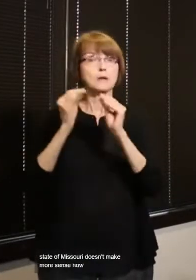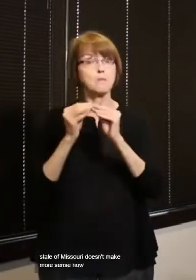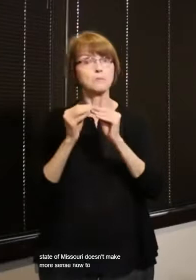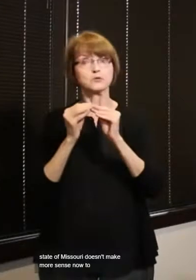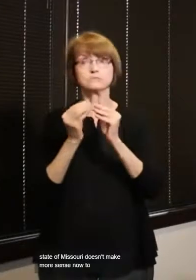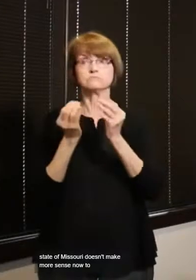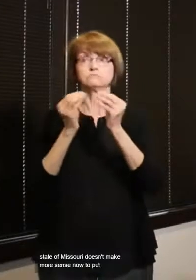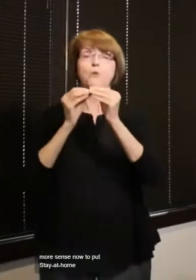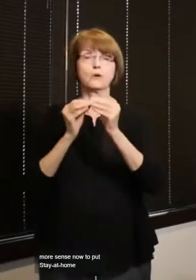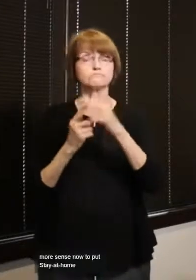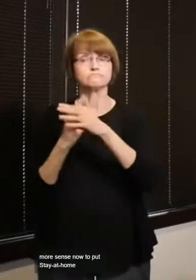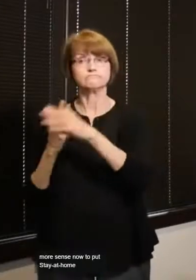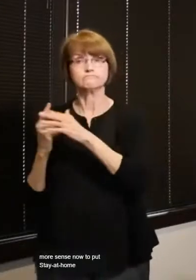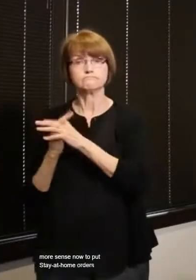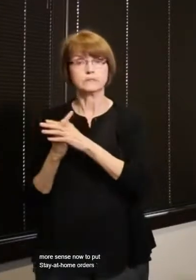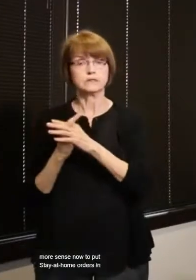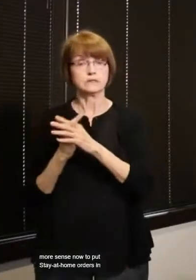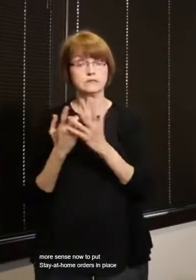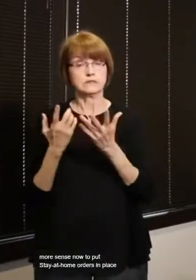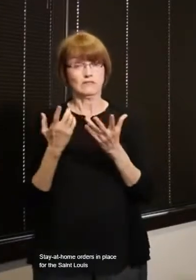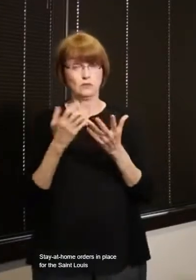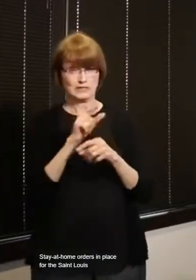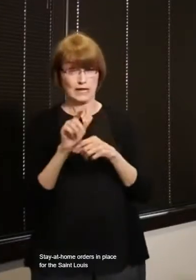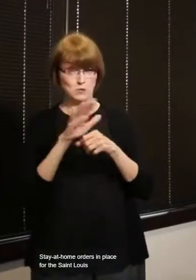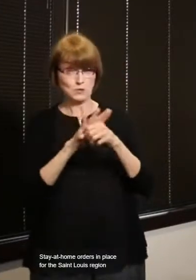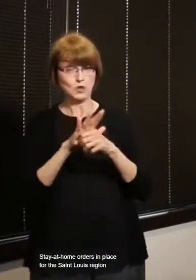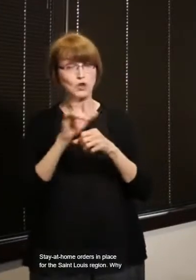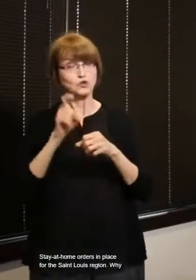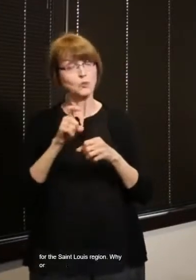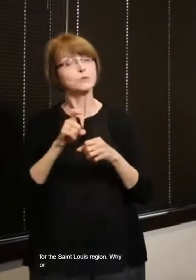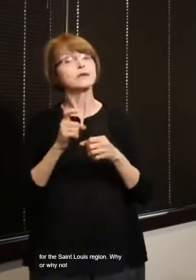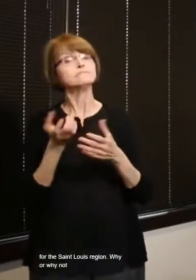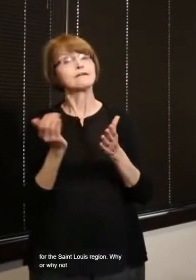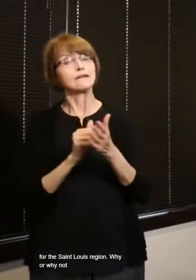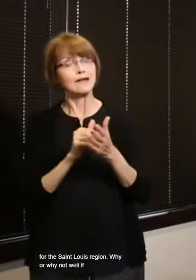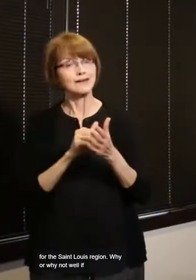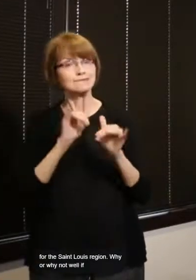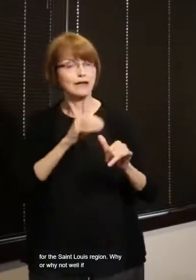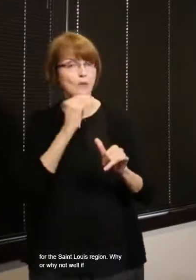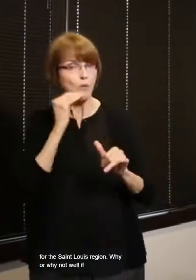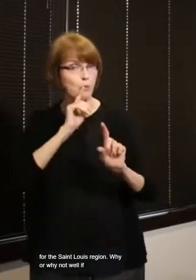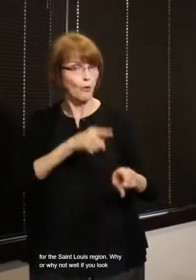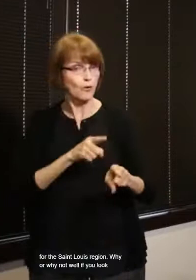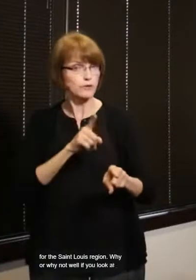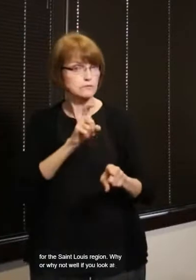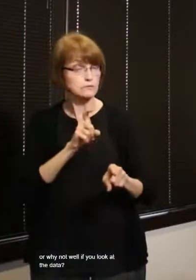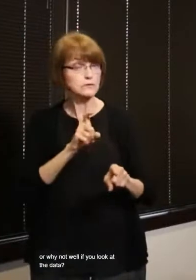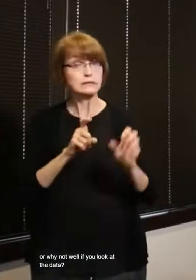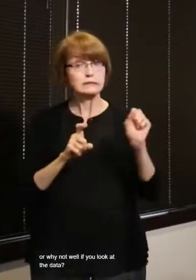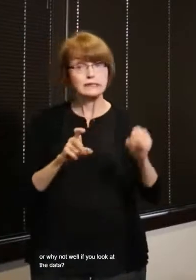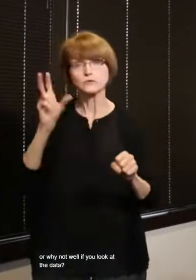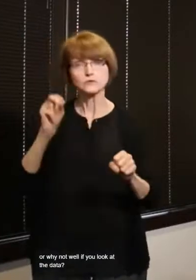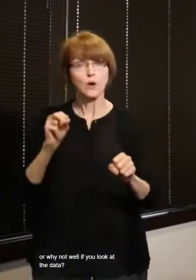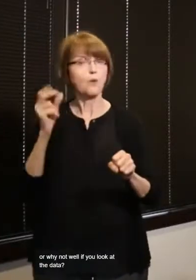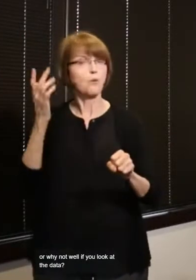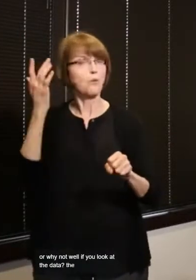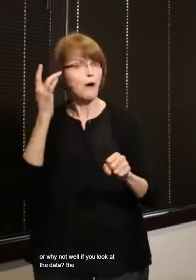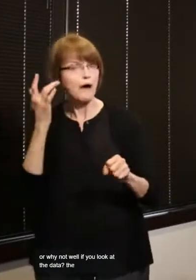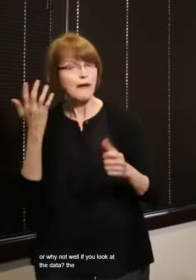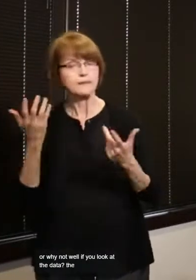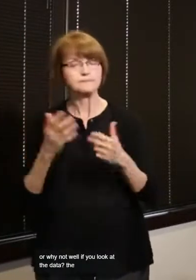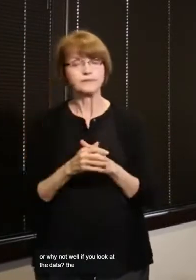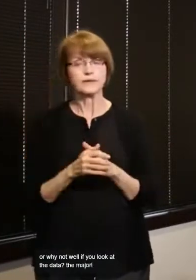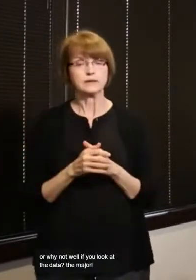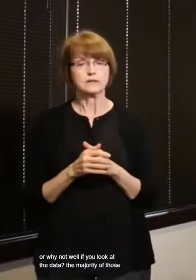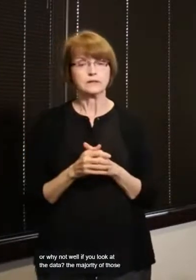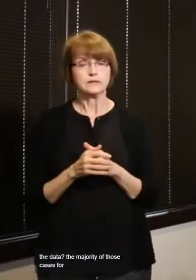put stay-at-home orders in place for the St. Louis region? Why or why not? Well, if you look at the data, the majority of those